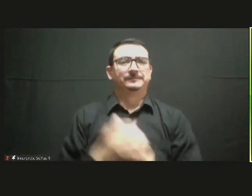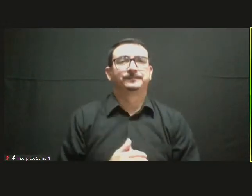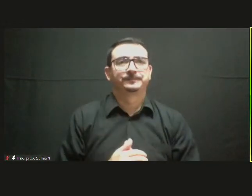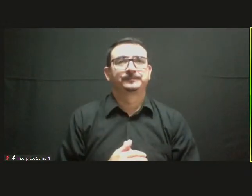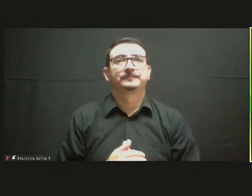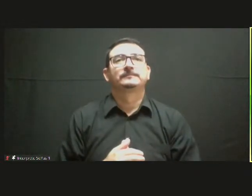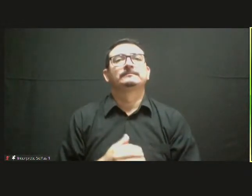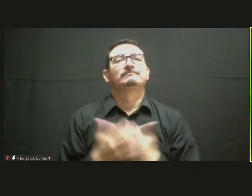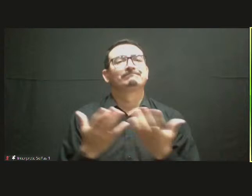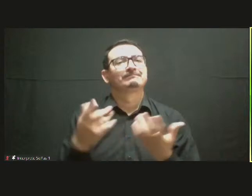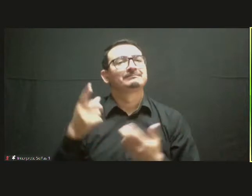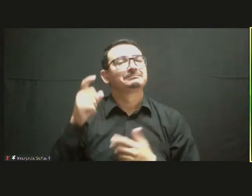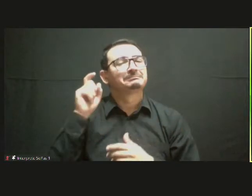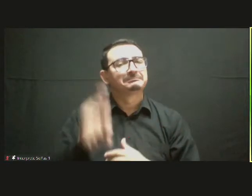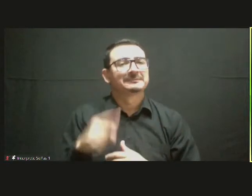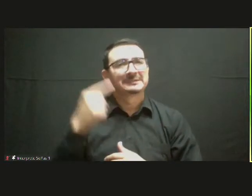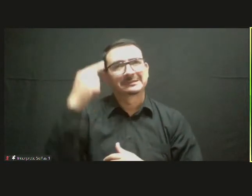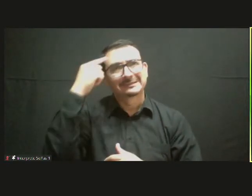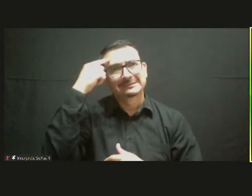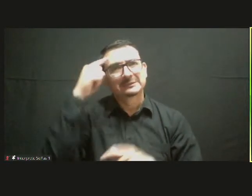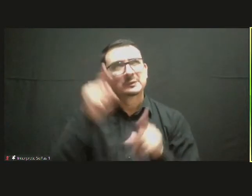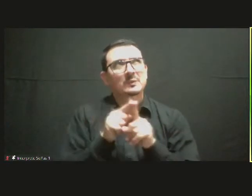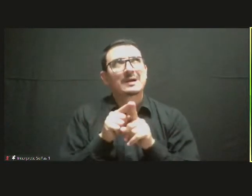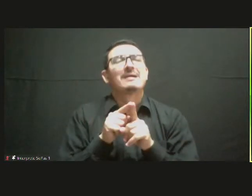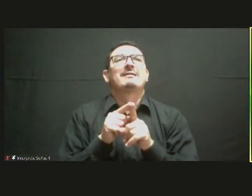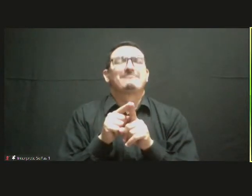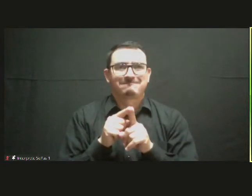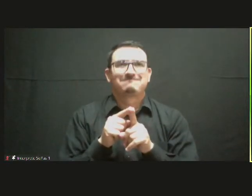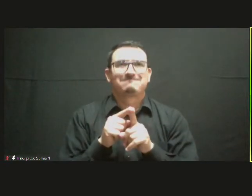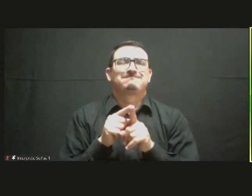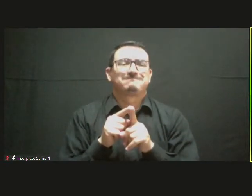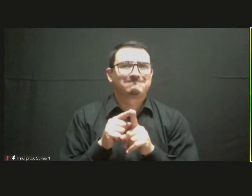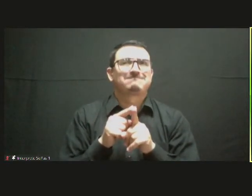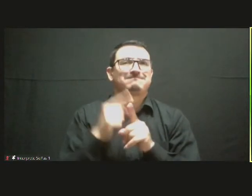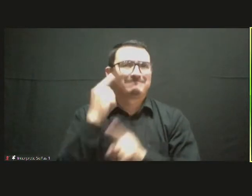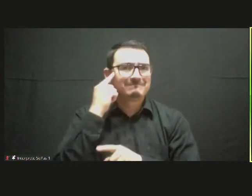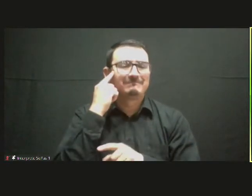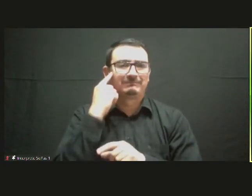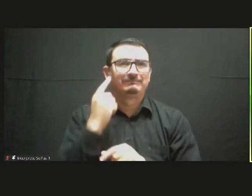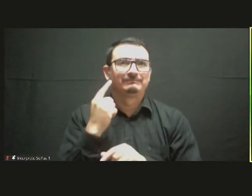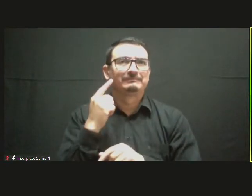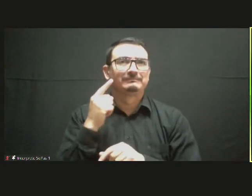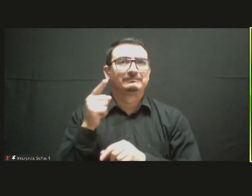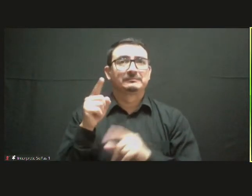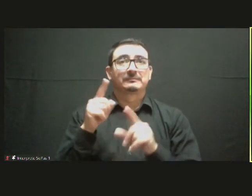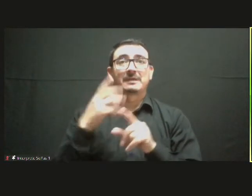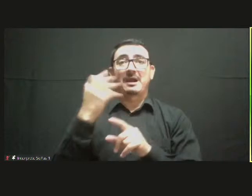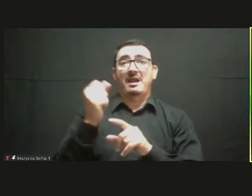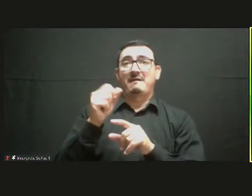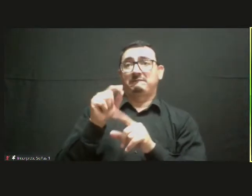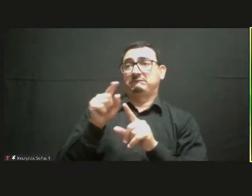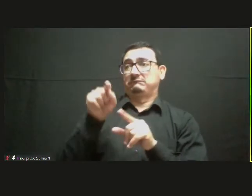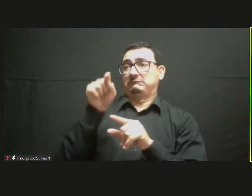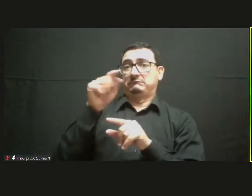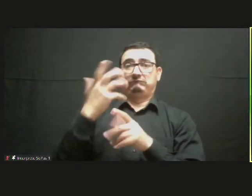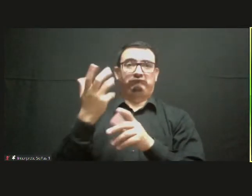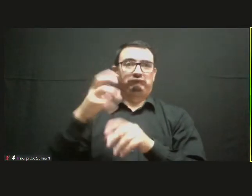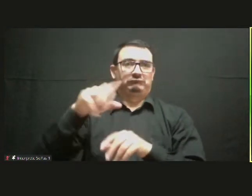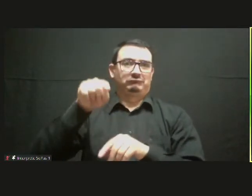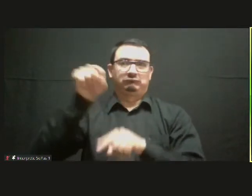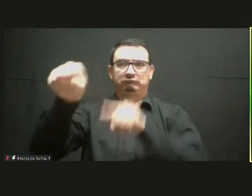cannot be sustainable if they're not first resilient. Building